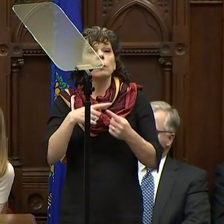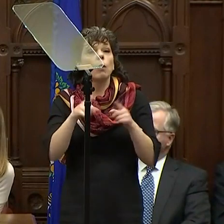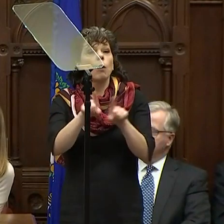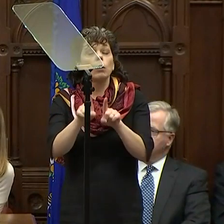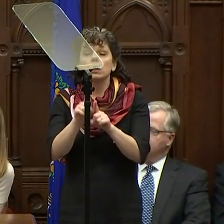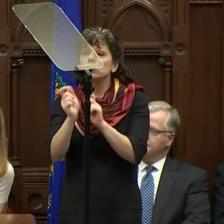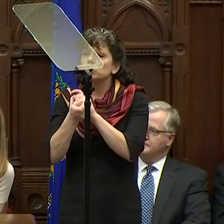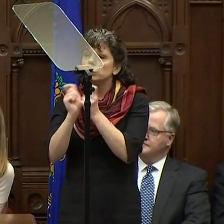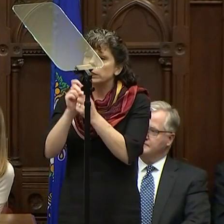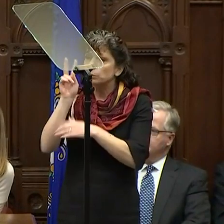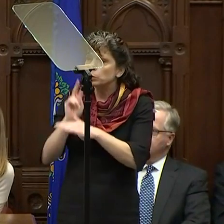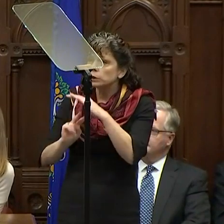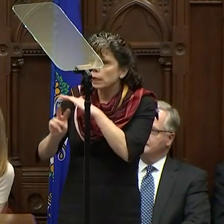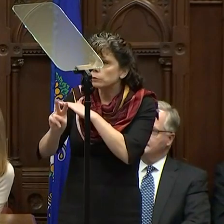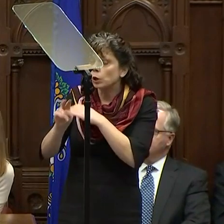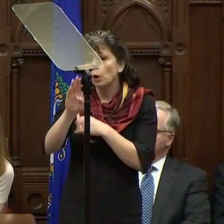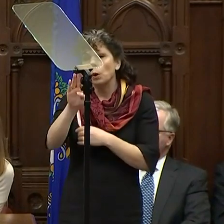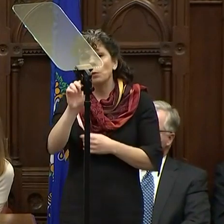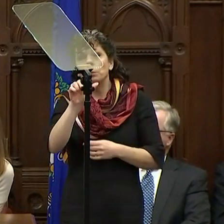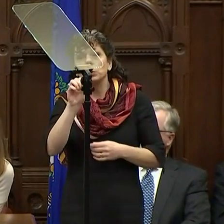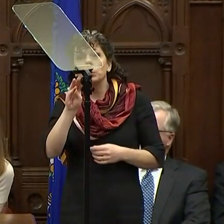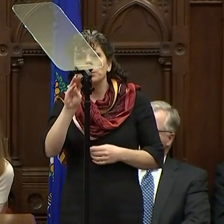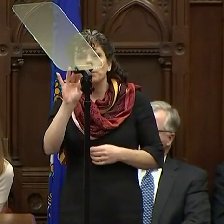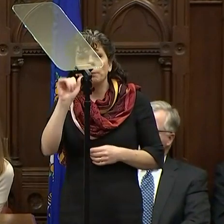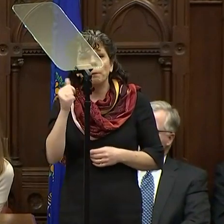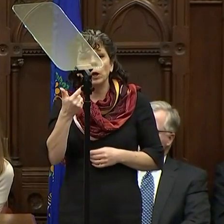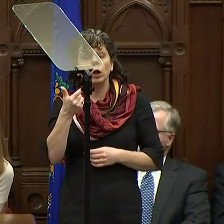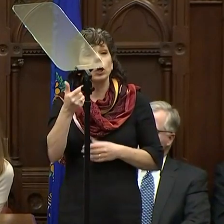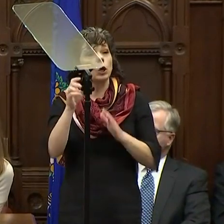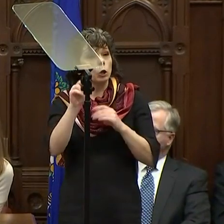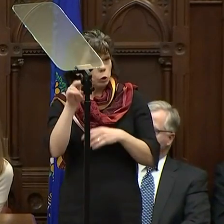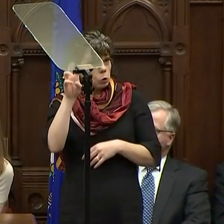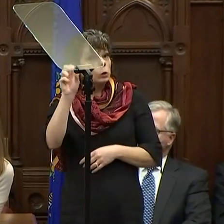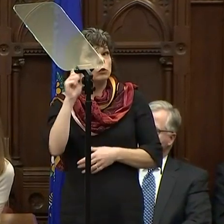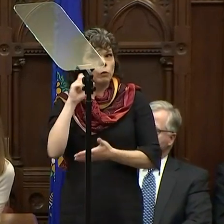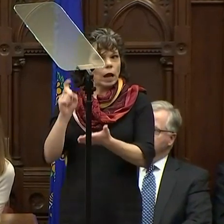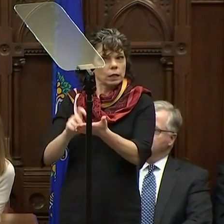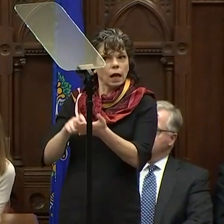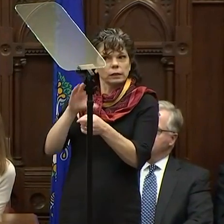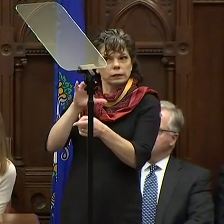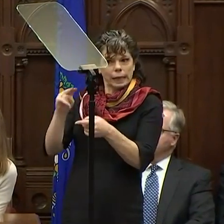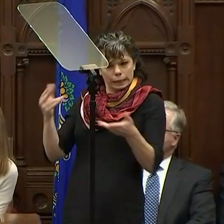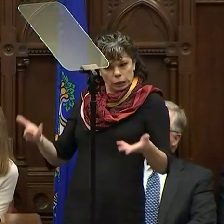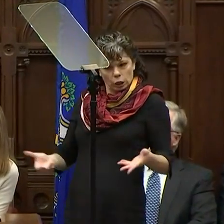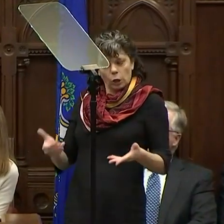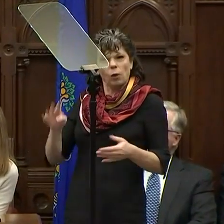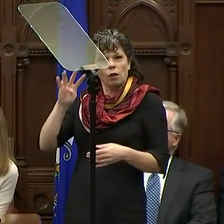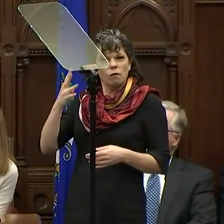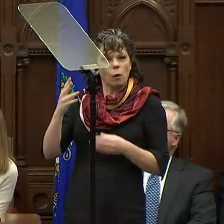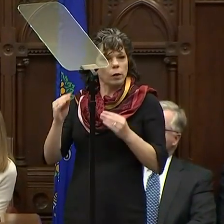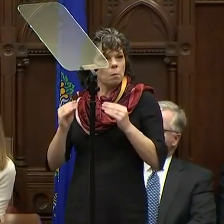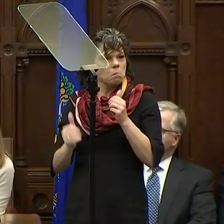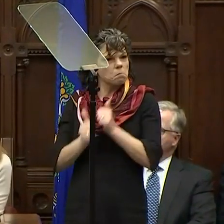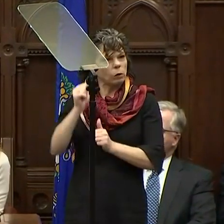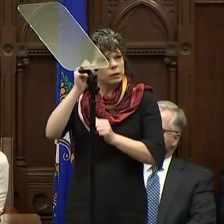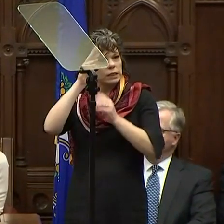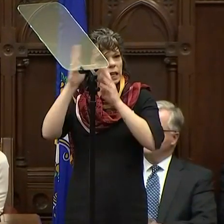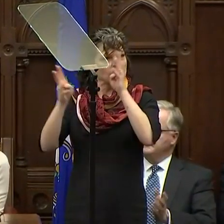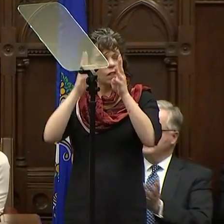perceptions. Bloomberg News just recognized Connecticut is the fourth most innovative economy in the country.